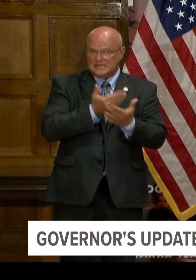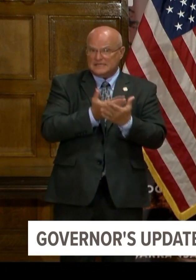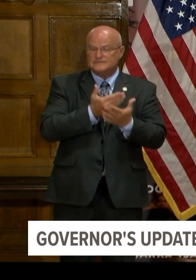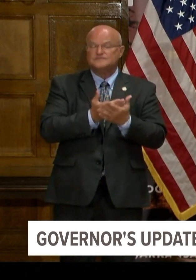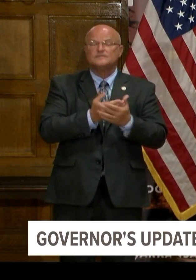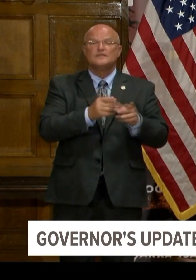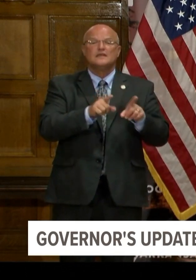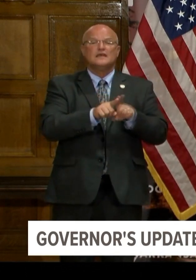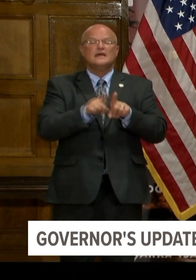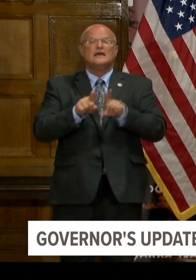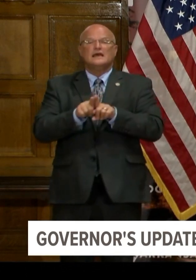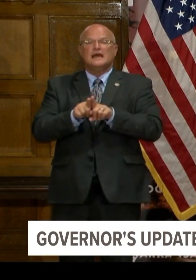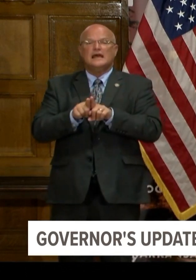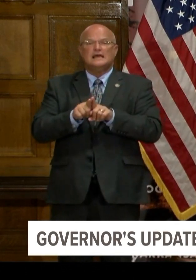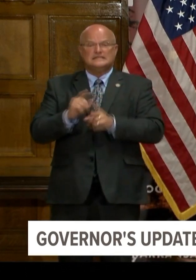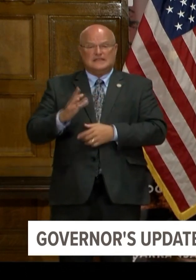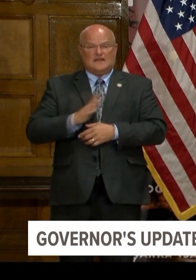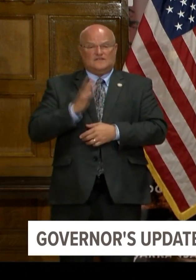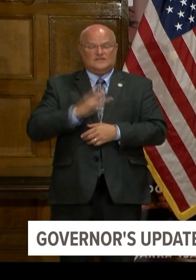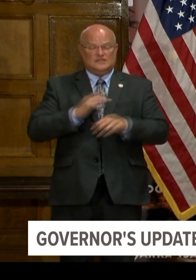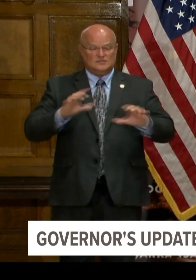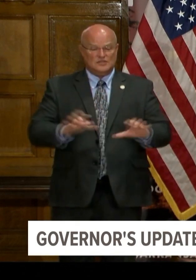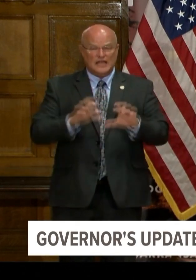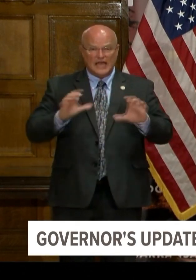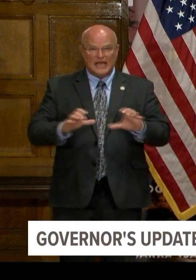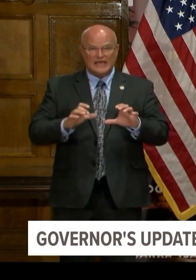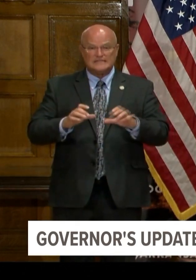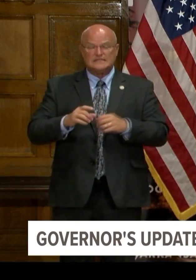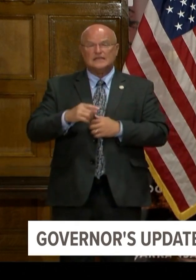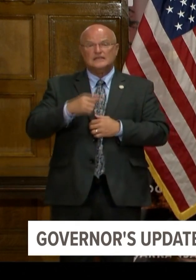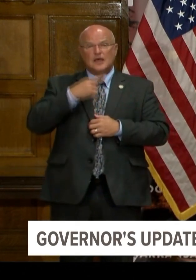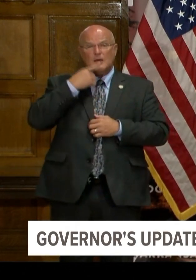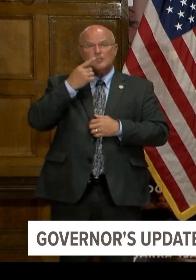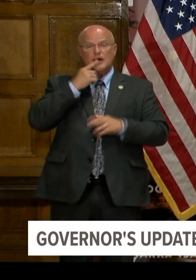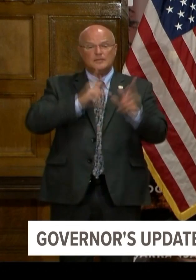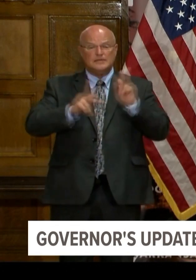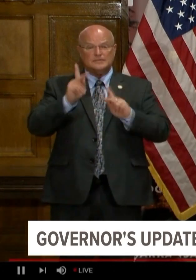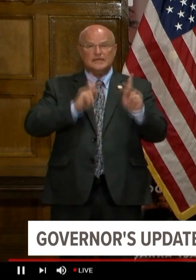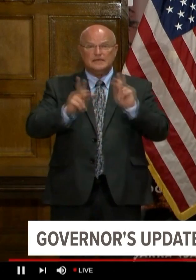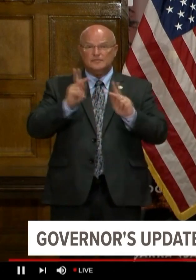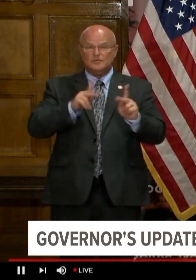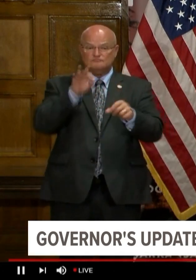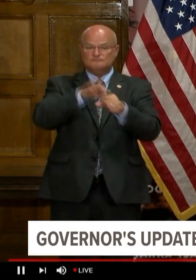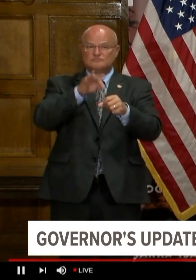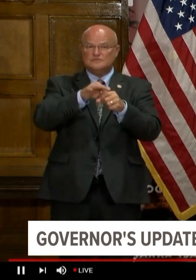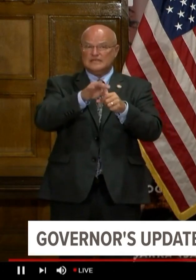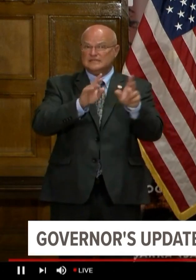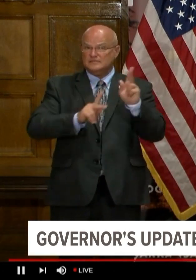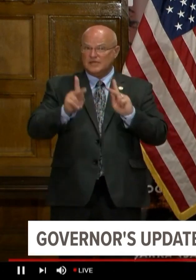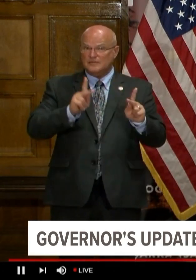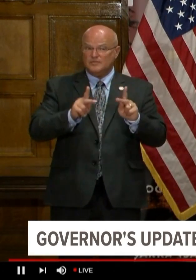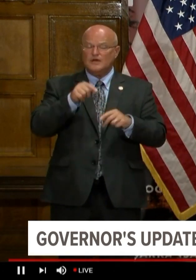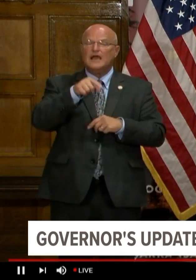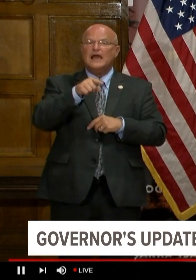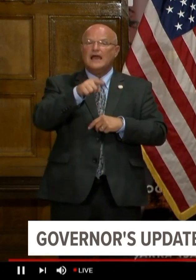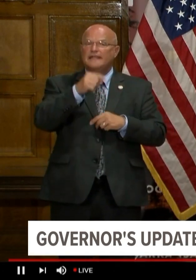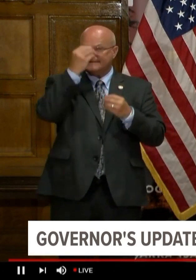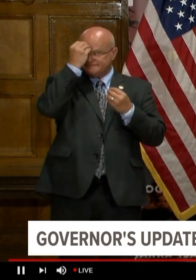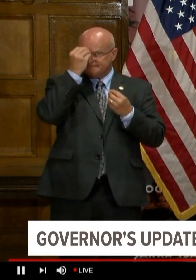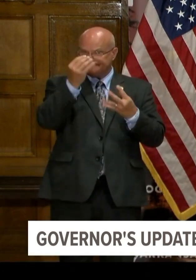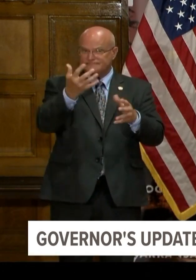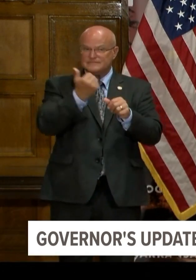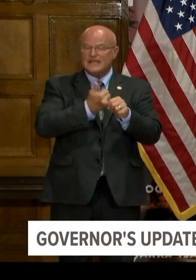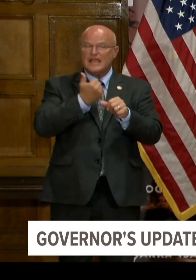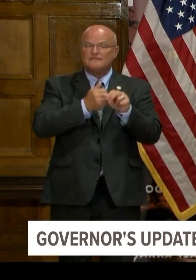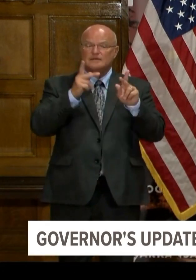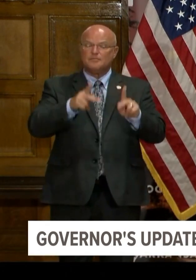money as official acts, as public officials, elected officials, and they should disclose each and every